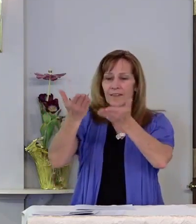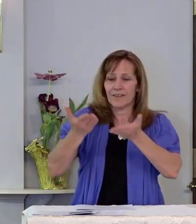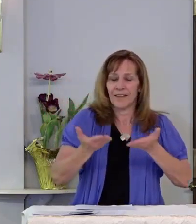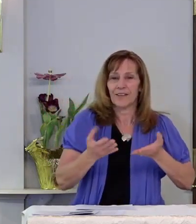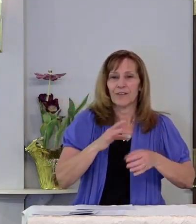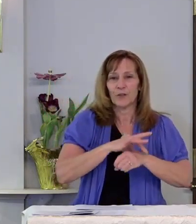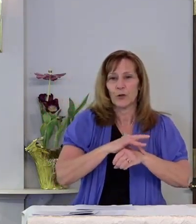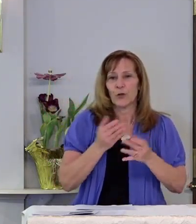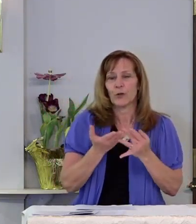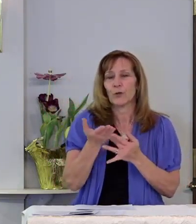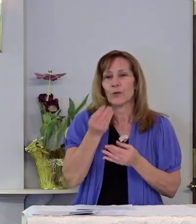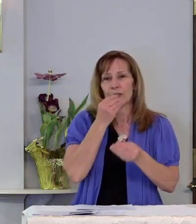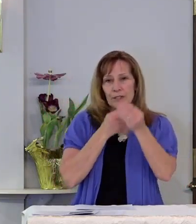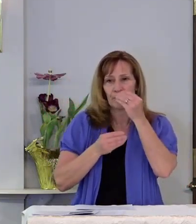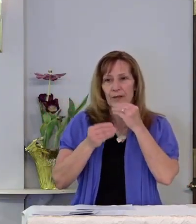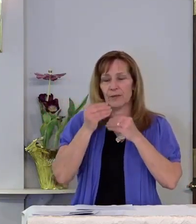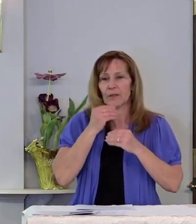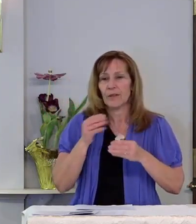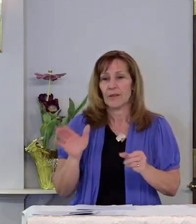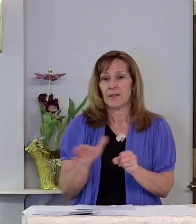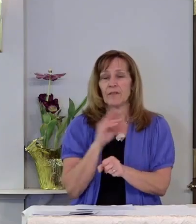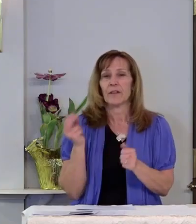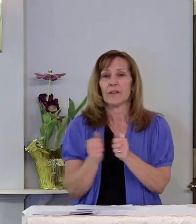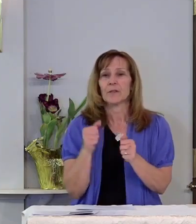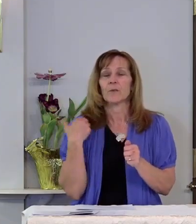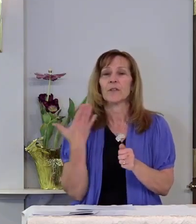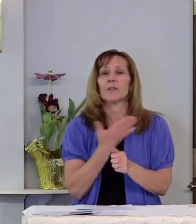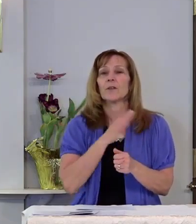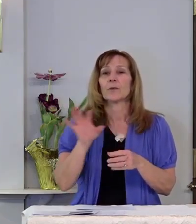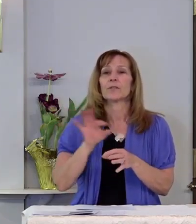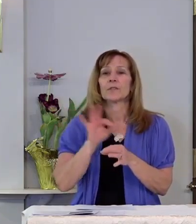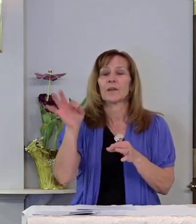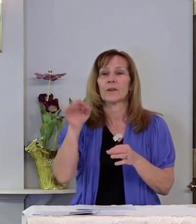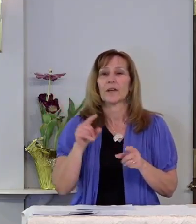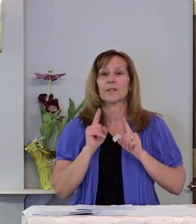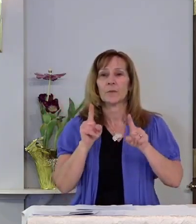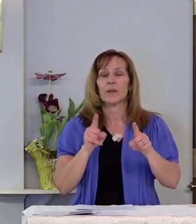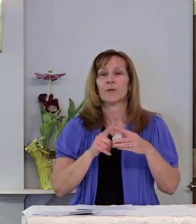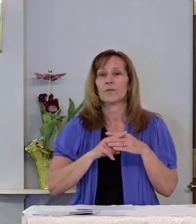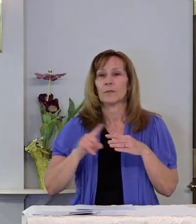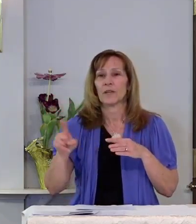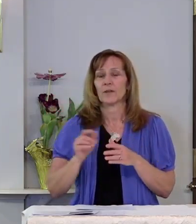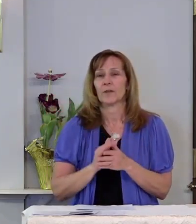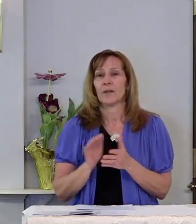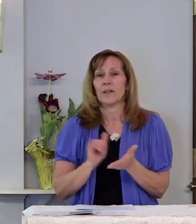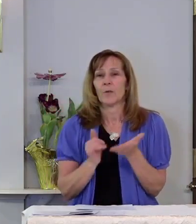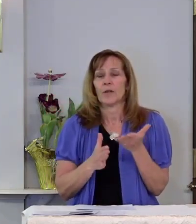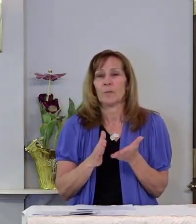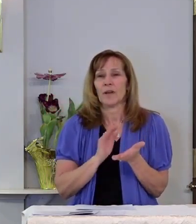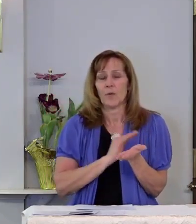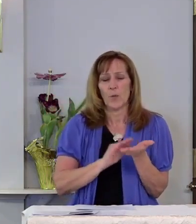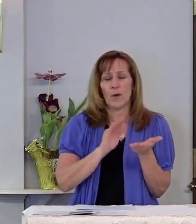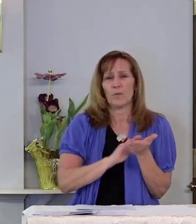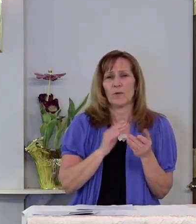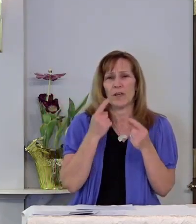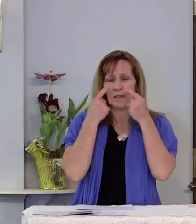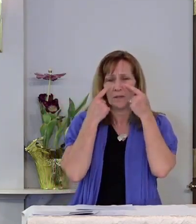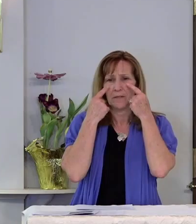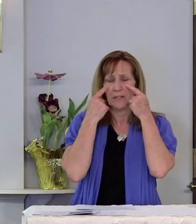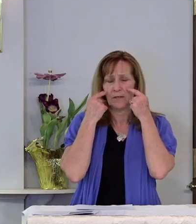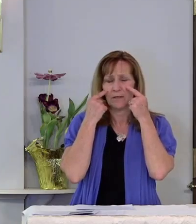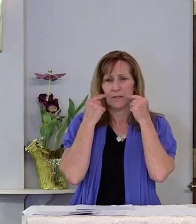who trespass against us. And lead us not into temptation, but deliver us from evil. For thine